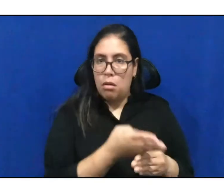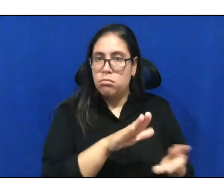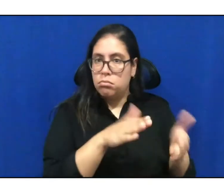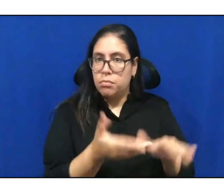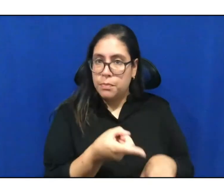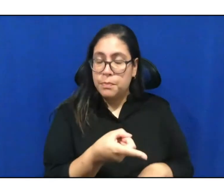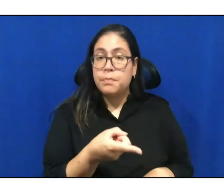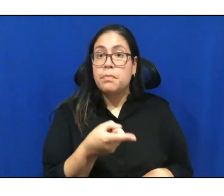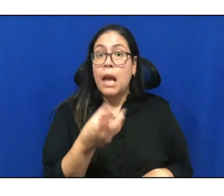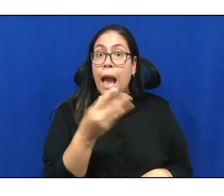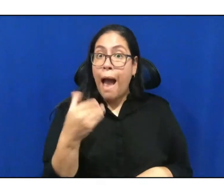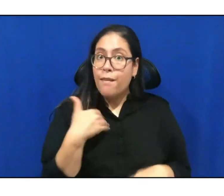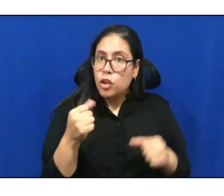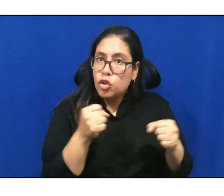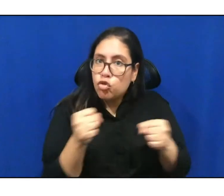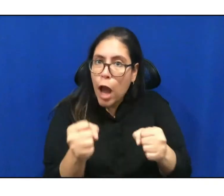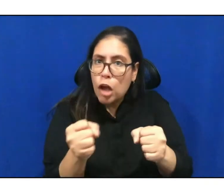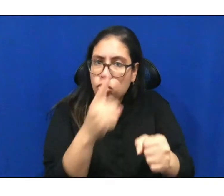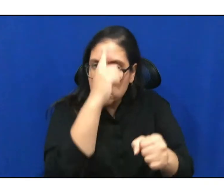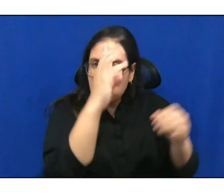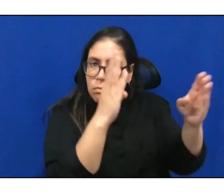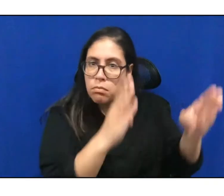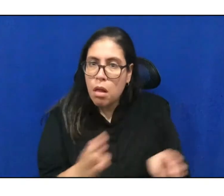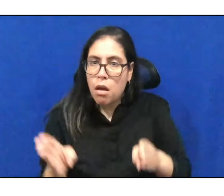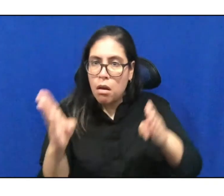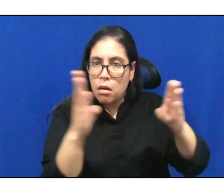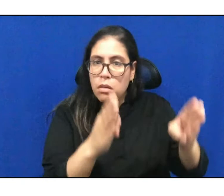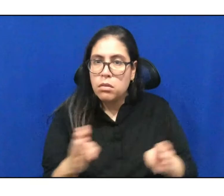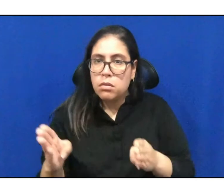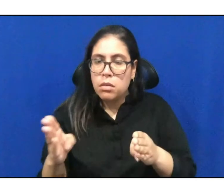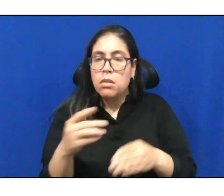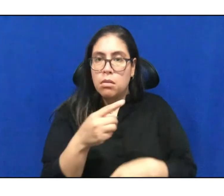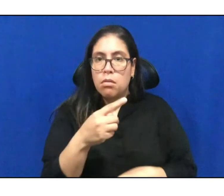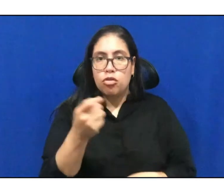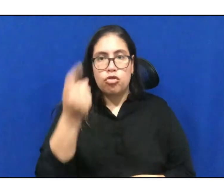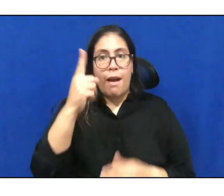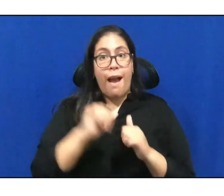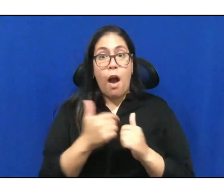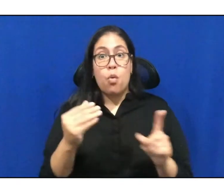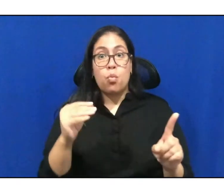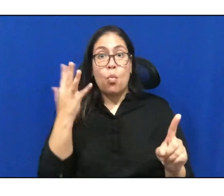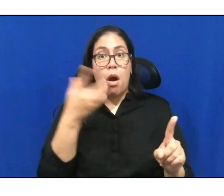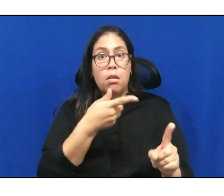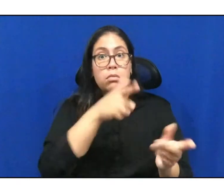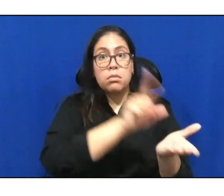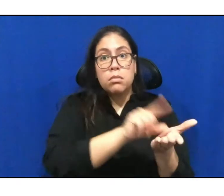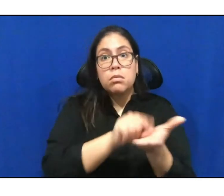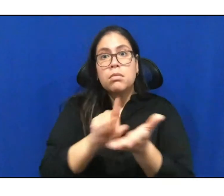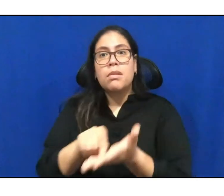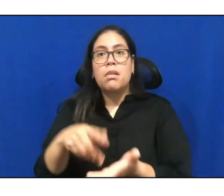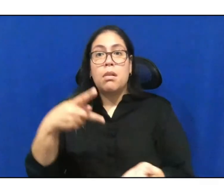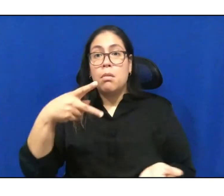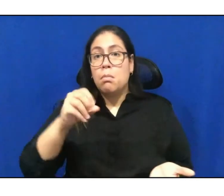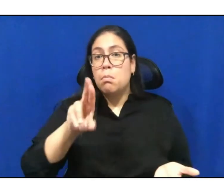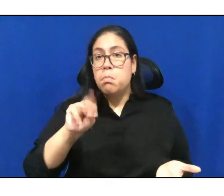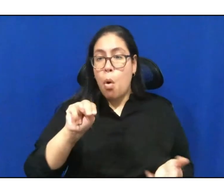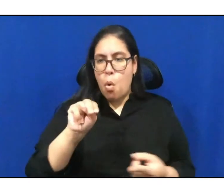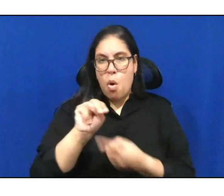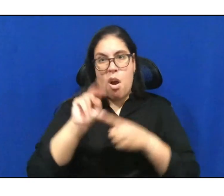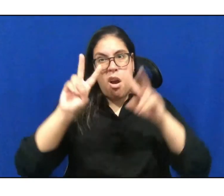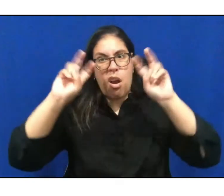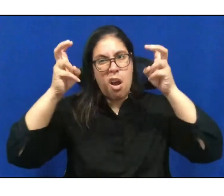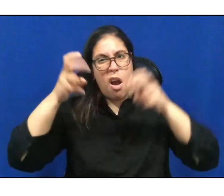strategy at play, right? Because she understood, how the white press and the pornography of Black death, right, could